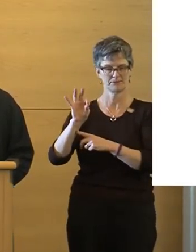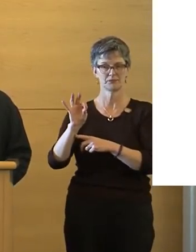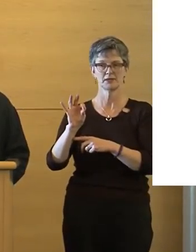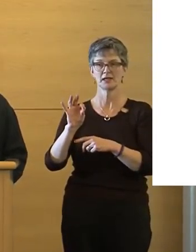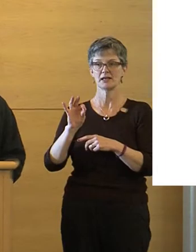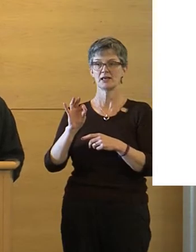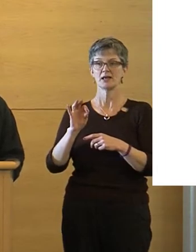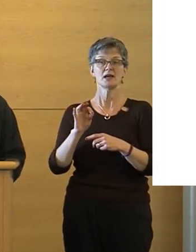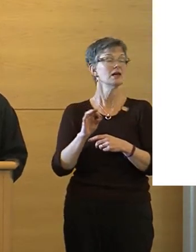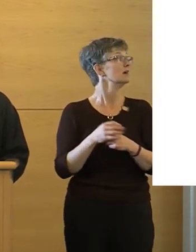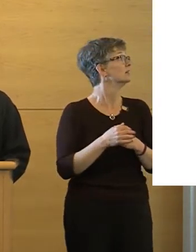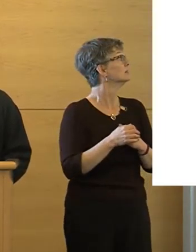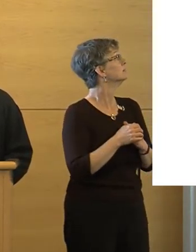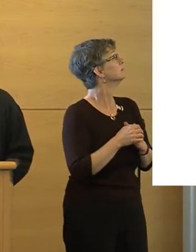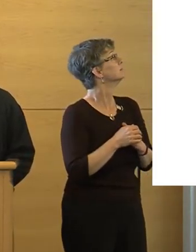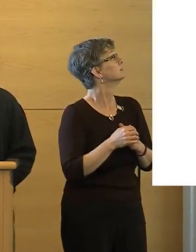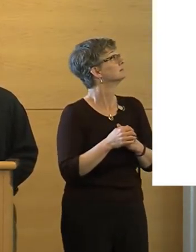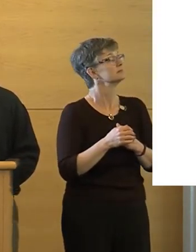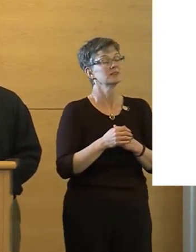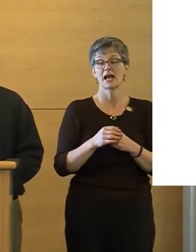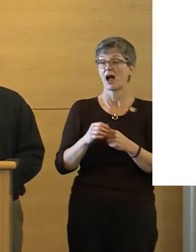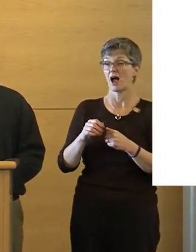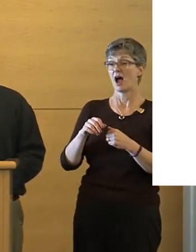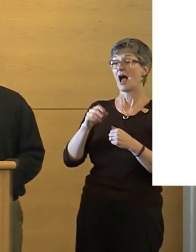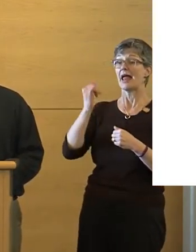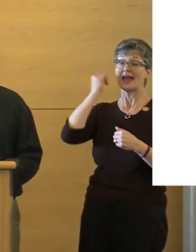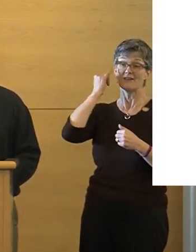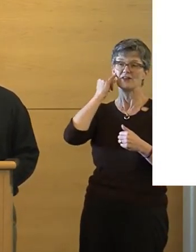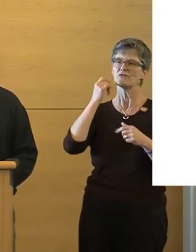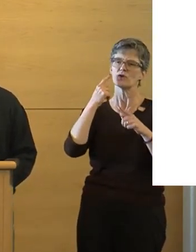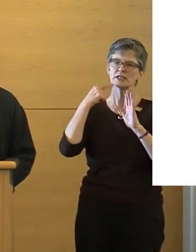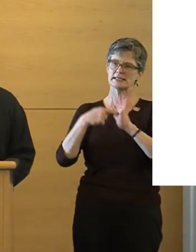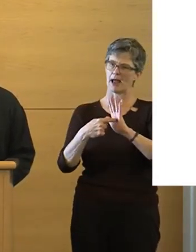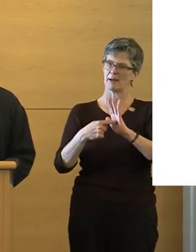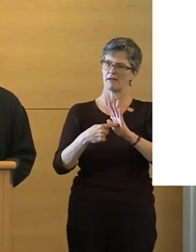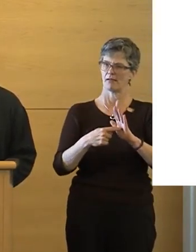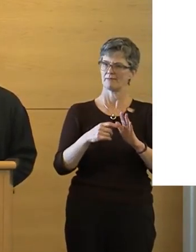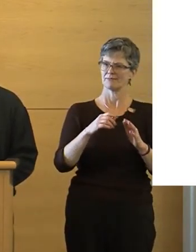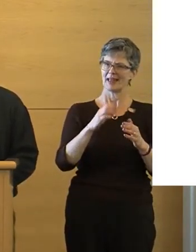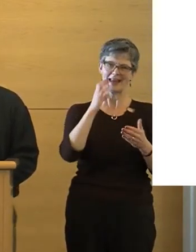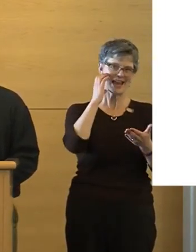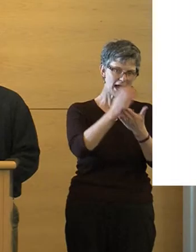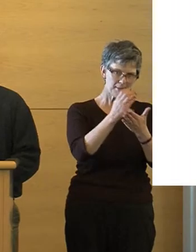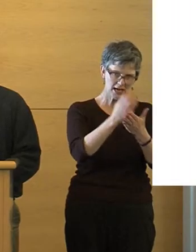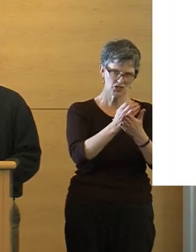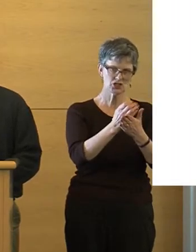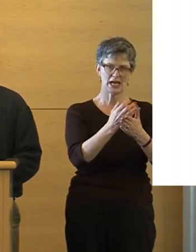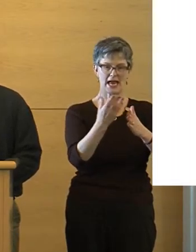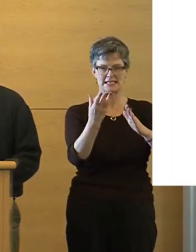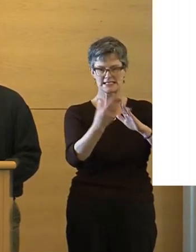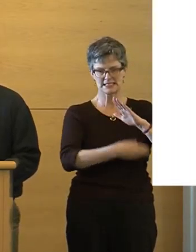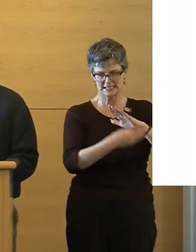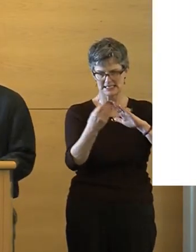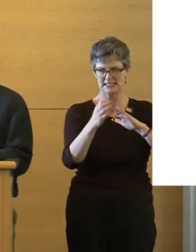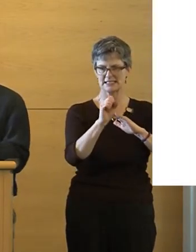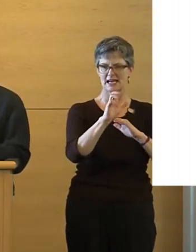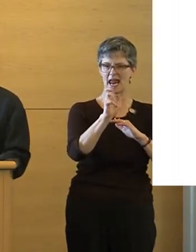page. But not all PDFs are created equal. And so there are three general